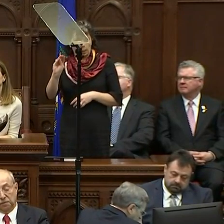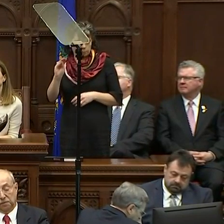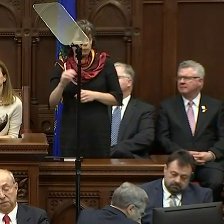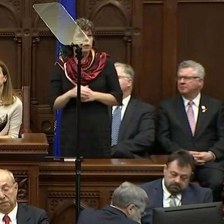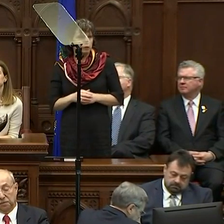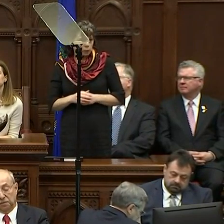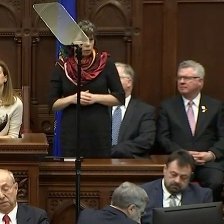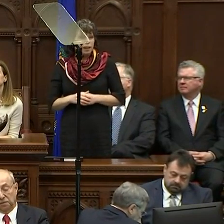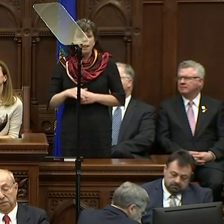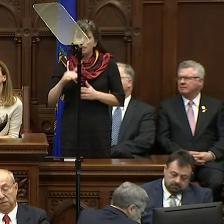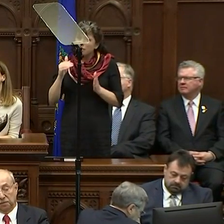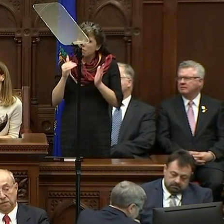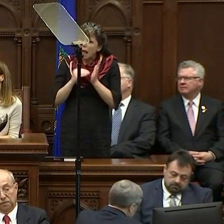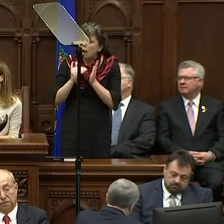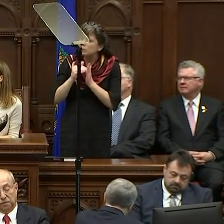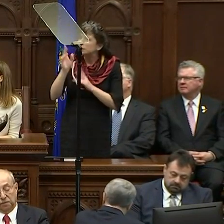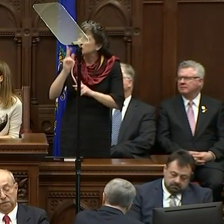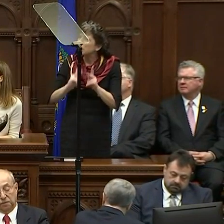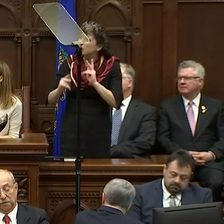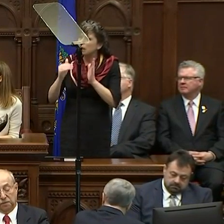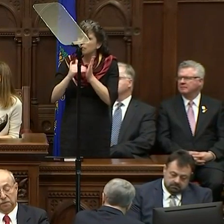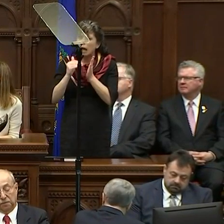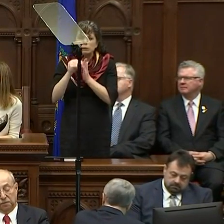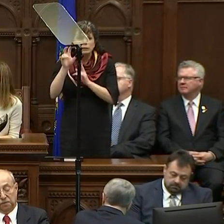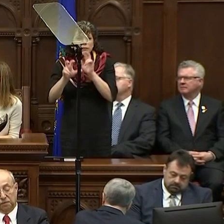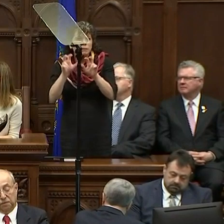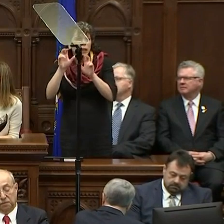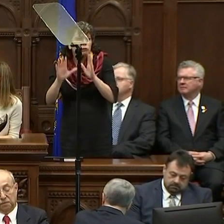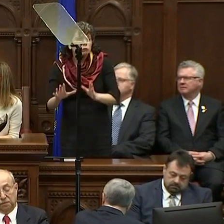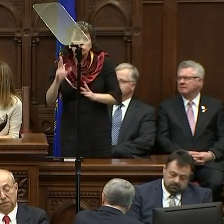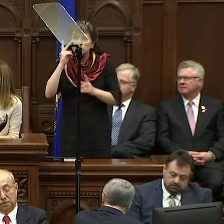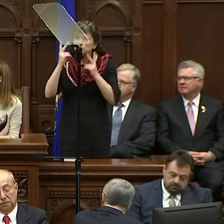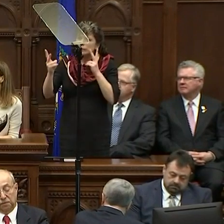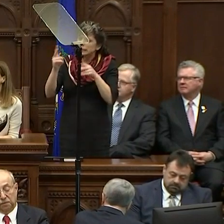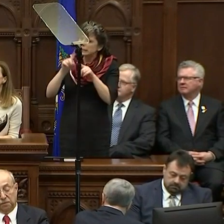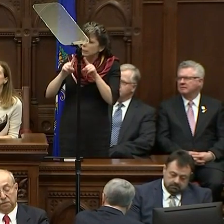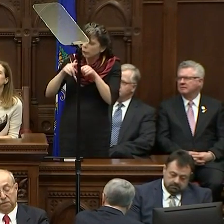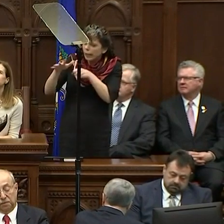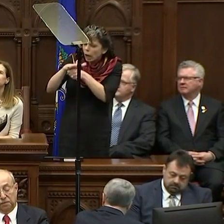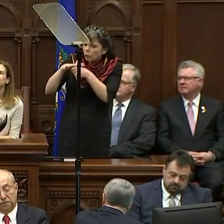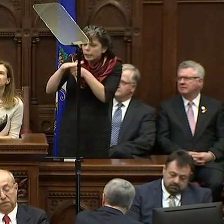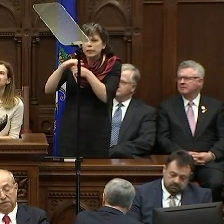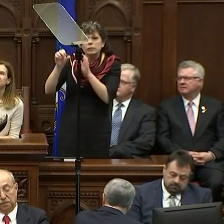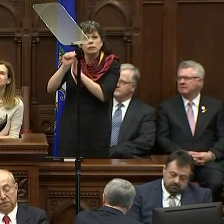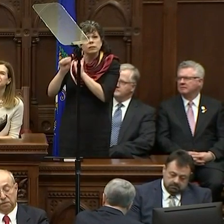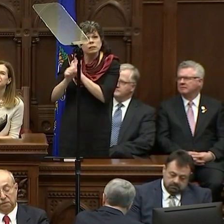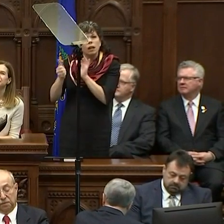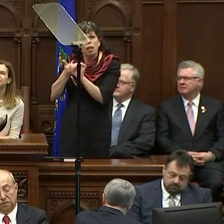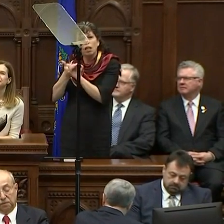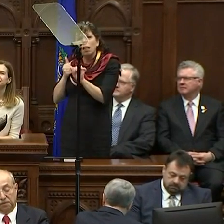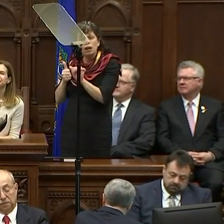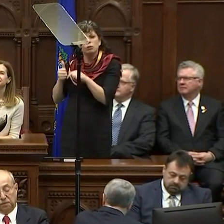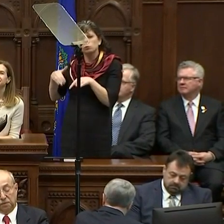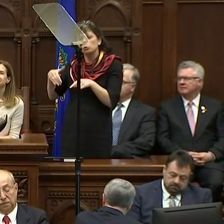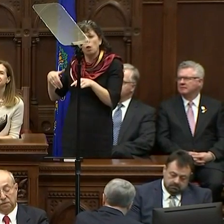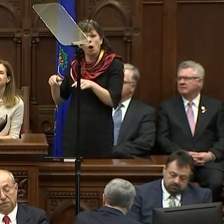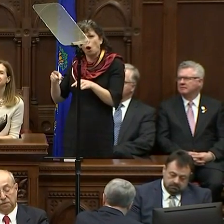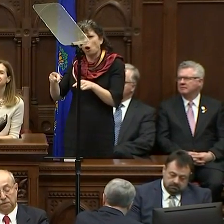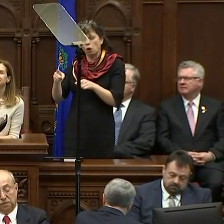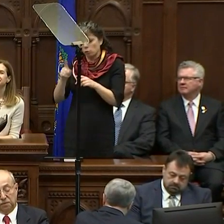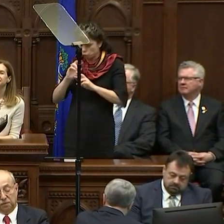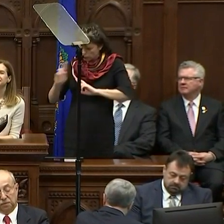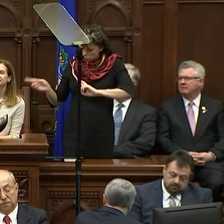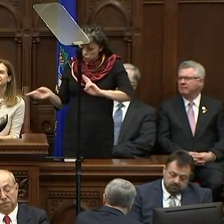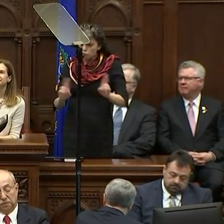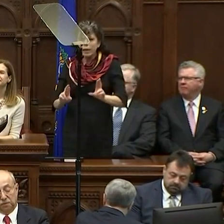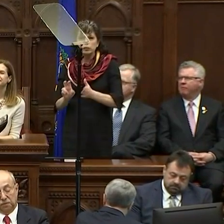ctopportunityzones.com. Thousands of people, thousands of investors have taken a look at areas of the state that have been left behind too long, ready to invest in